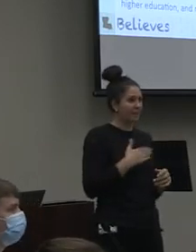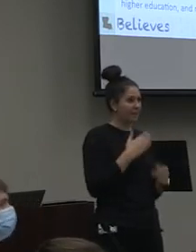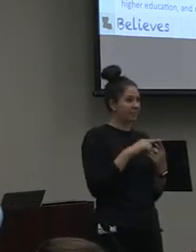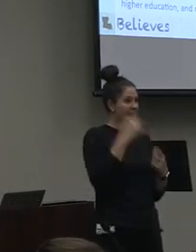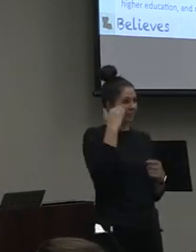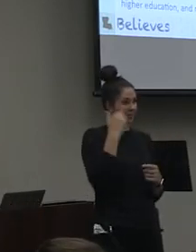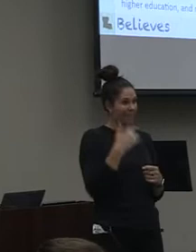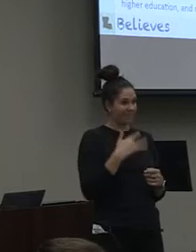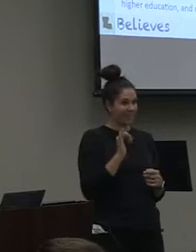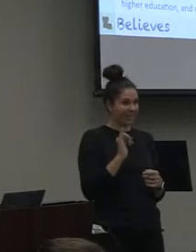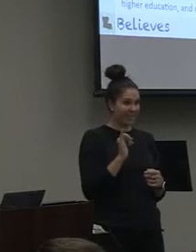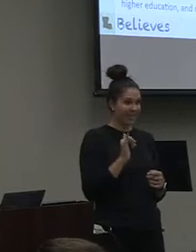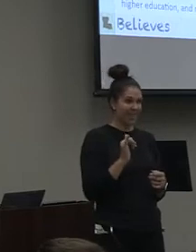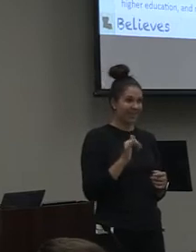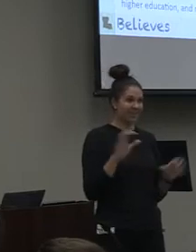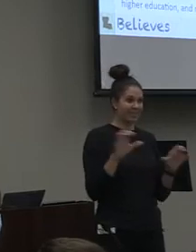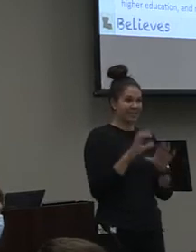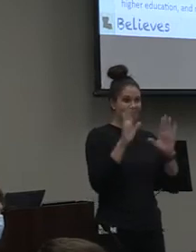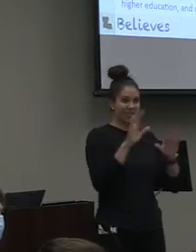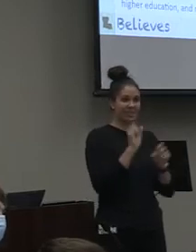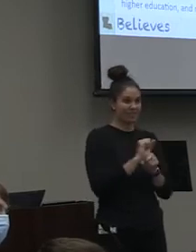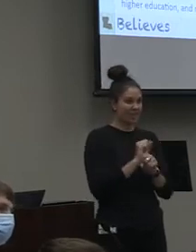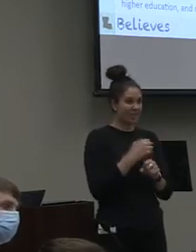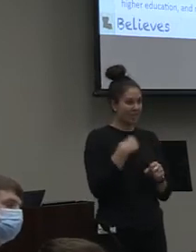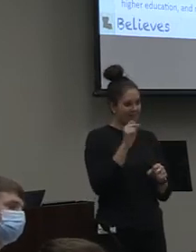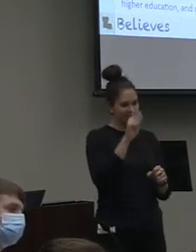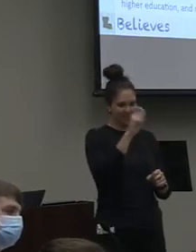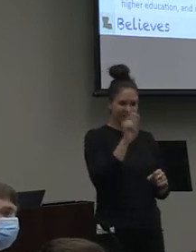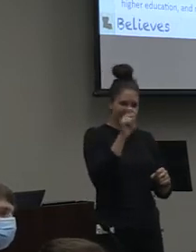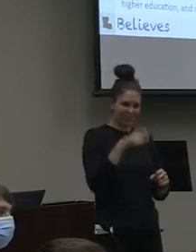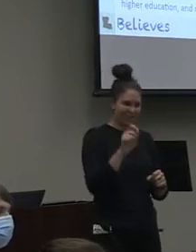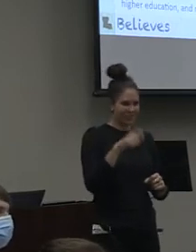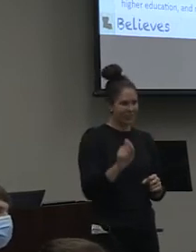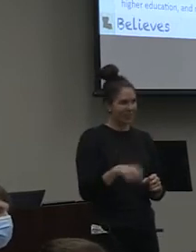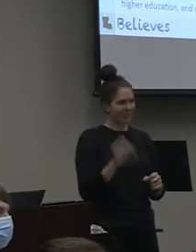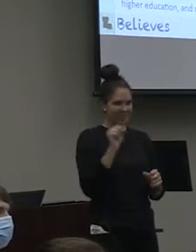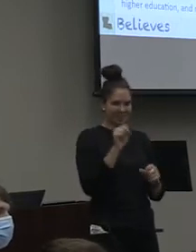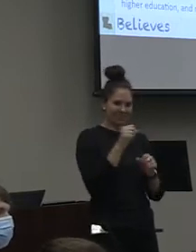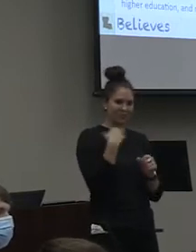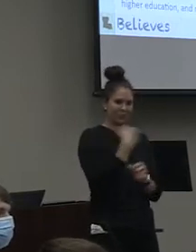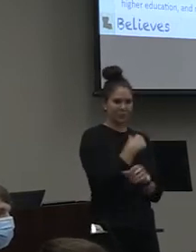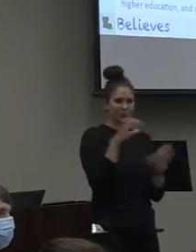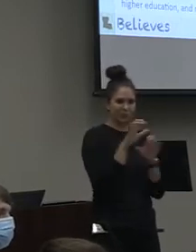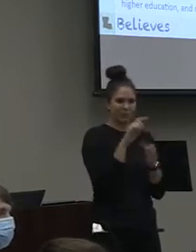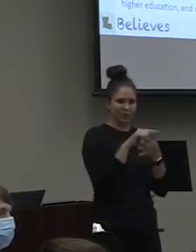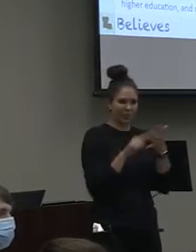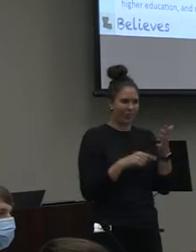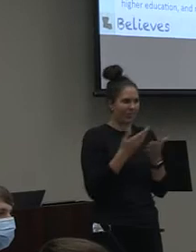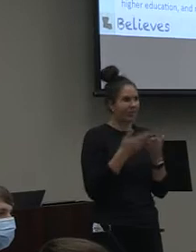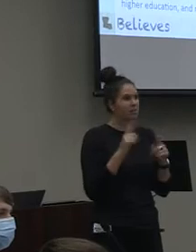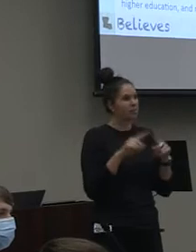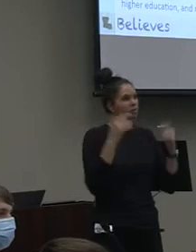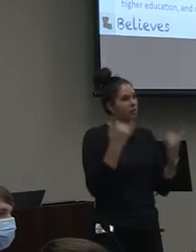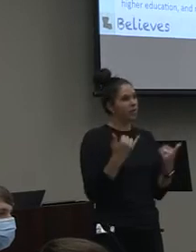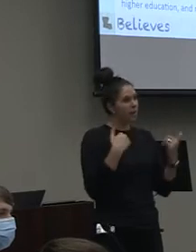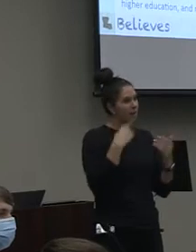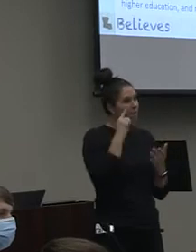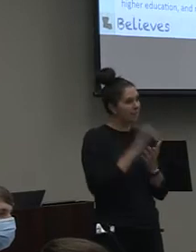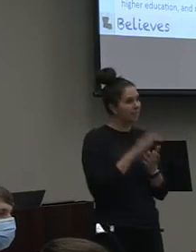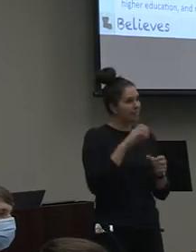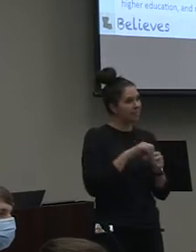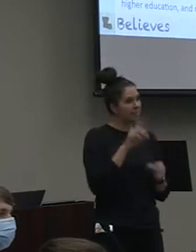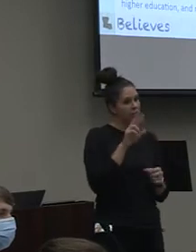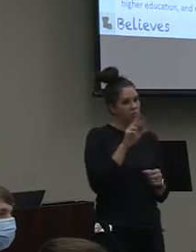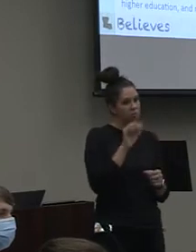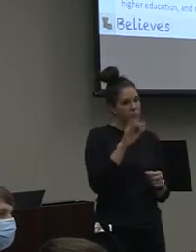like Dylan's doing a great job with all those things. Like, I can check that box, and yes, they're doing those things. But right now, I believe it's in draft